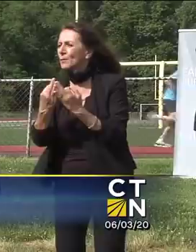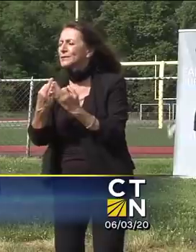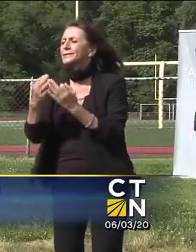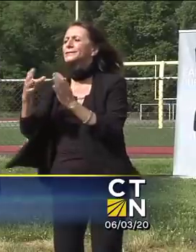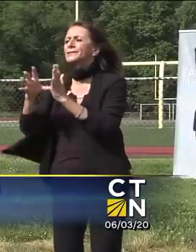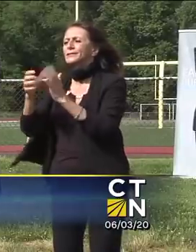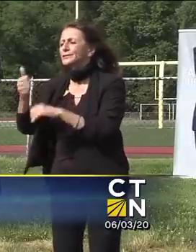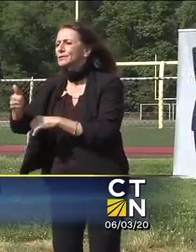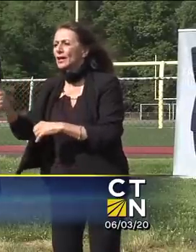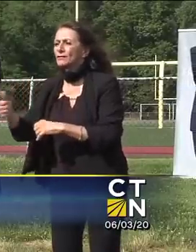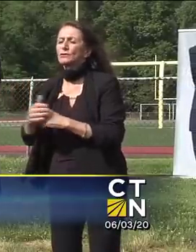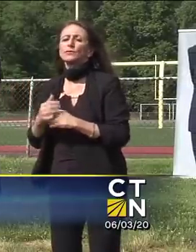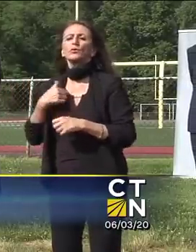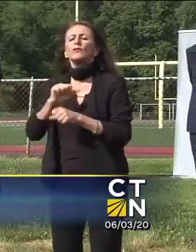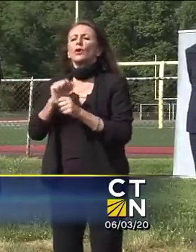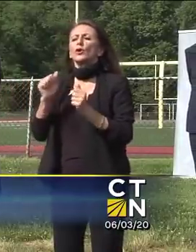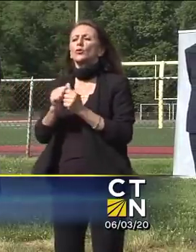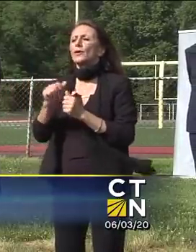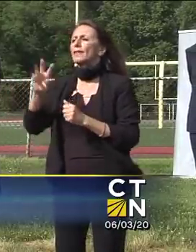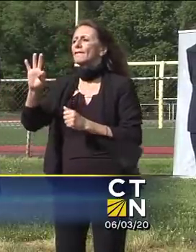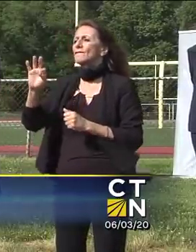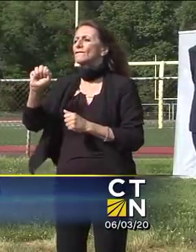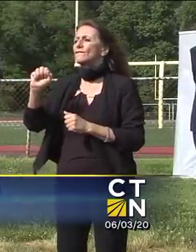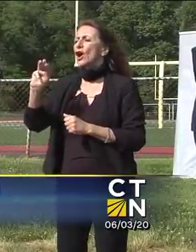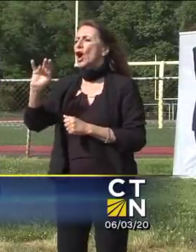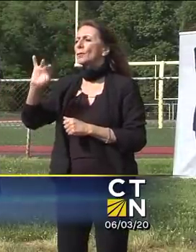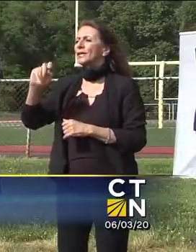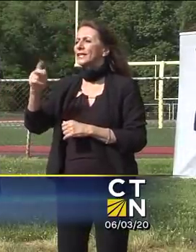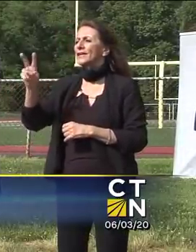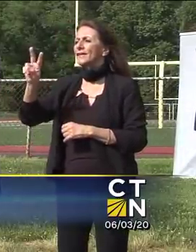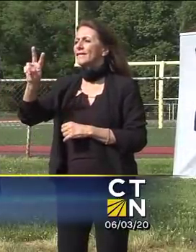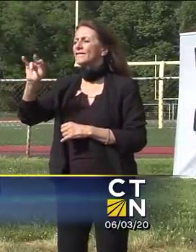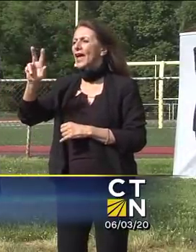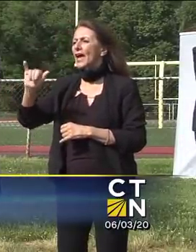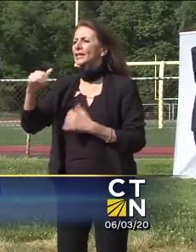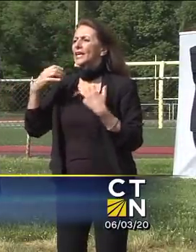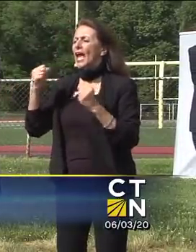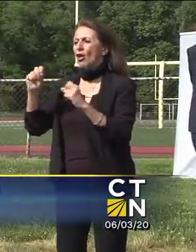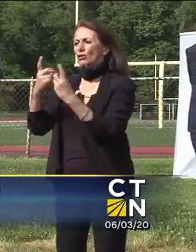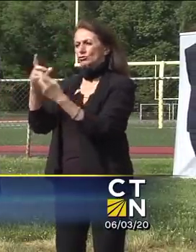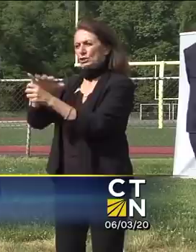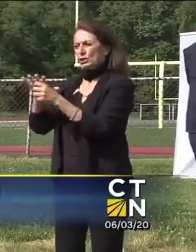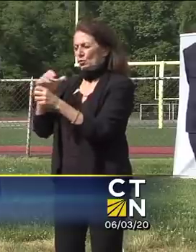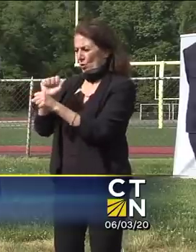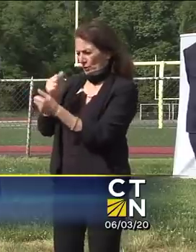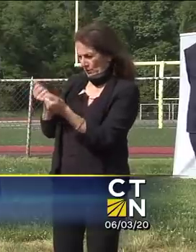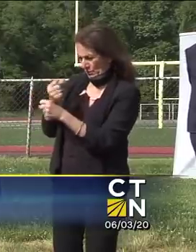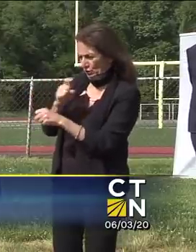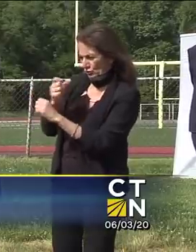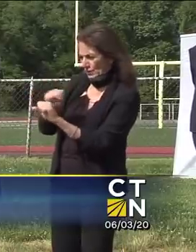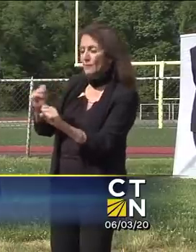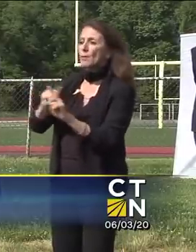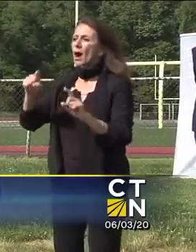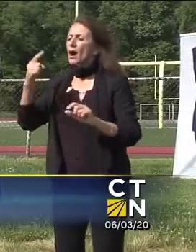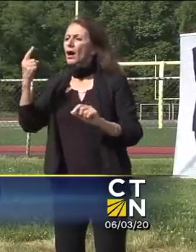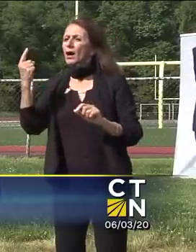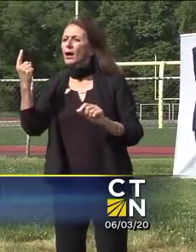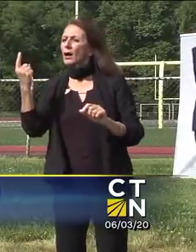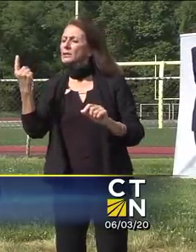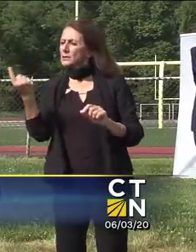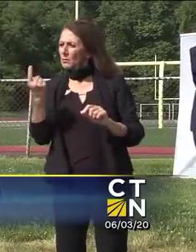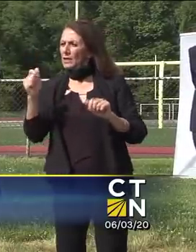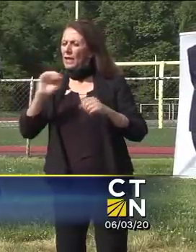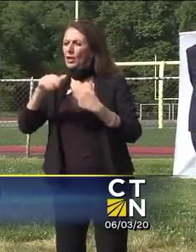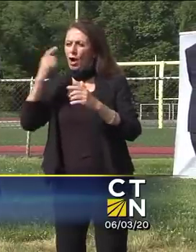worked with the Farmington Valley Health District. We have proposed many different ideas, but I think one thing that we can all agree upon is